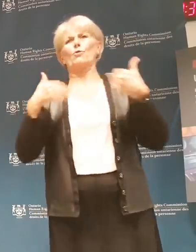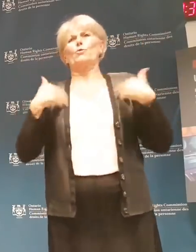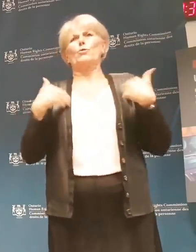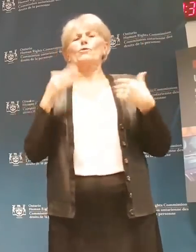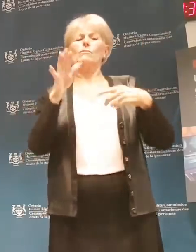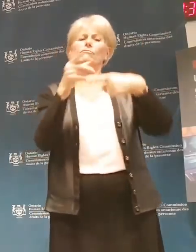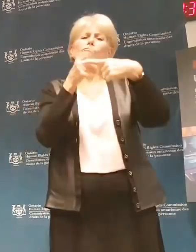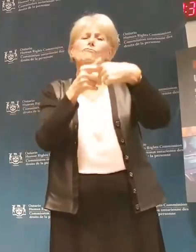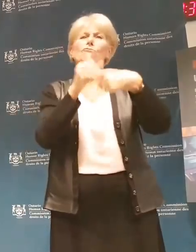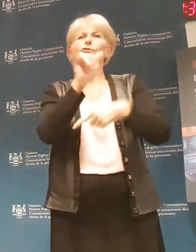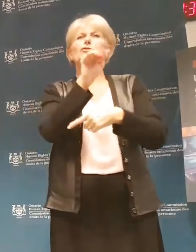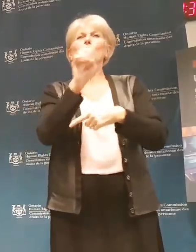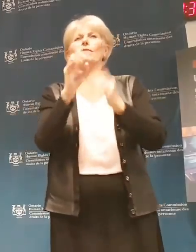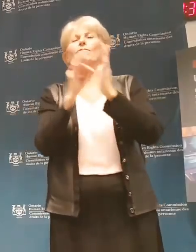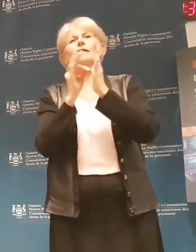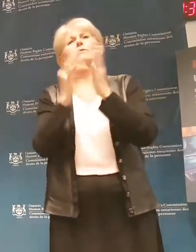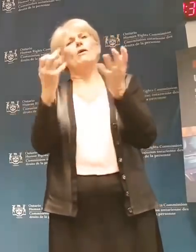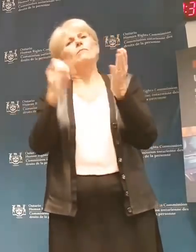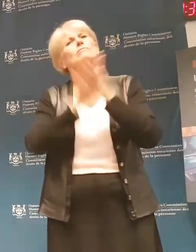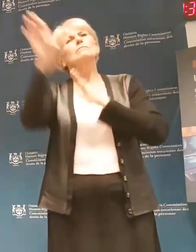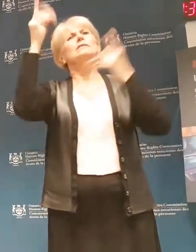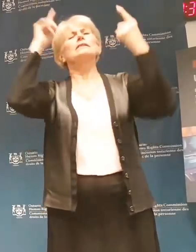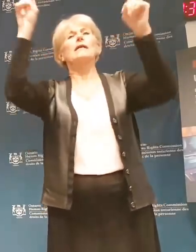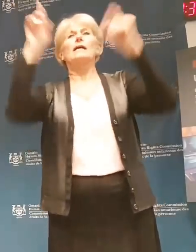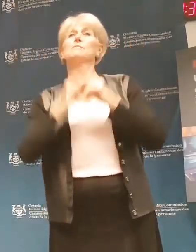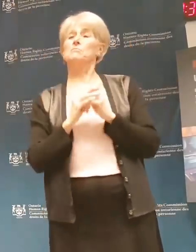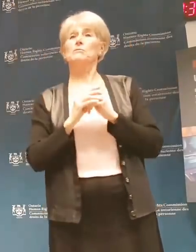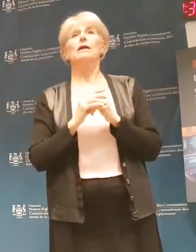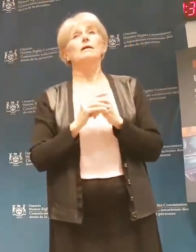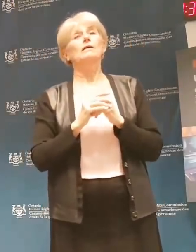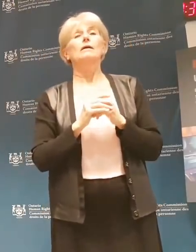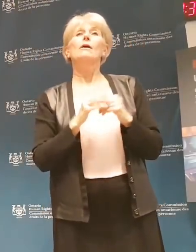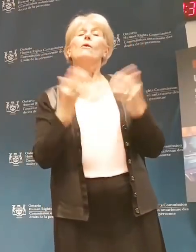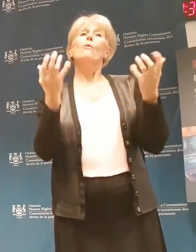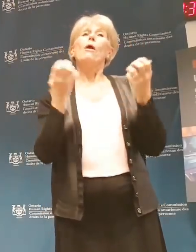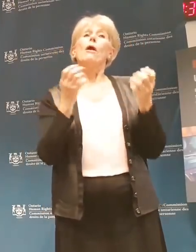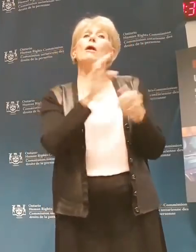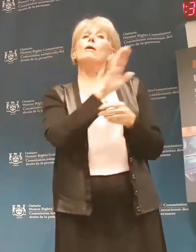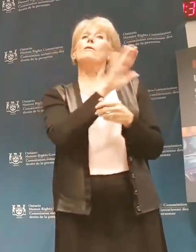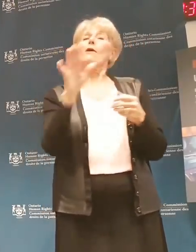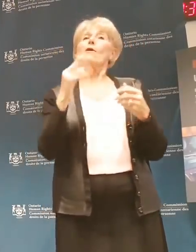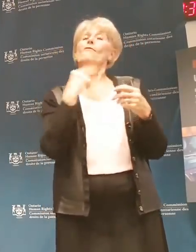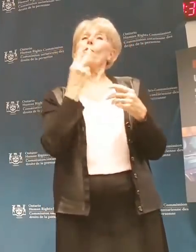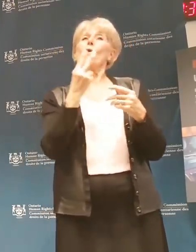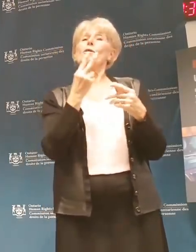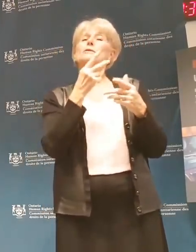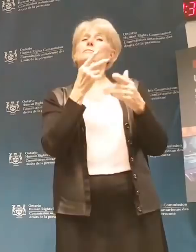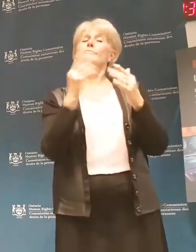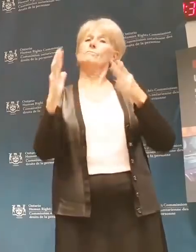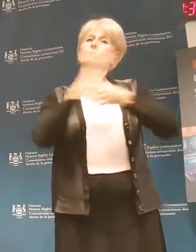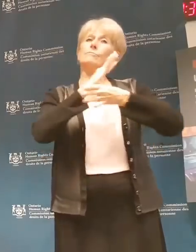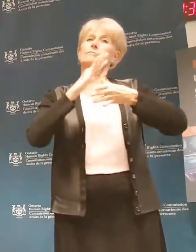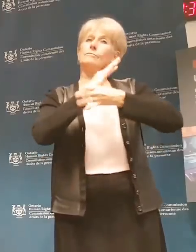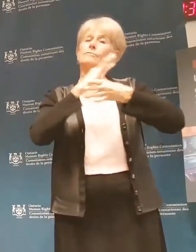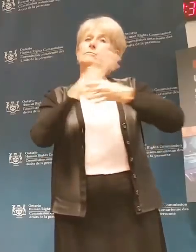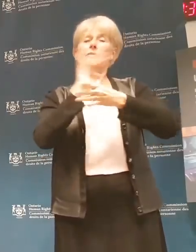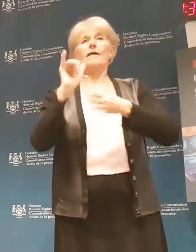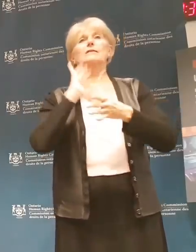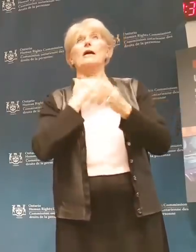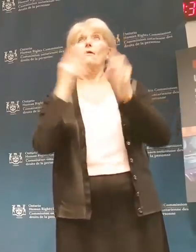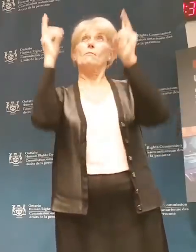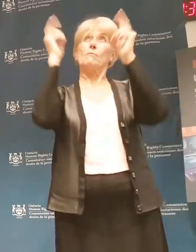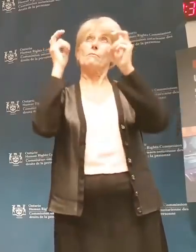along their individual paths to success, all doing so while keeping youth voice at the forefront of both SBL's motto and